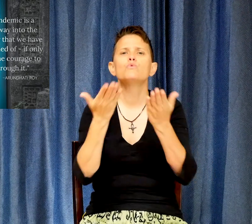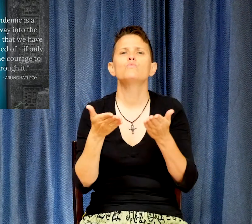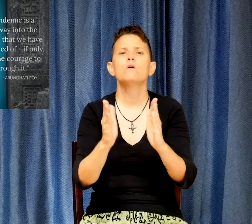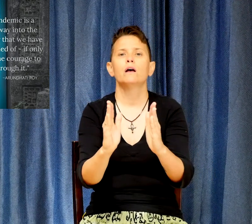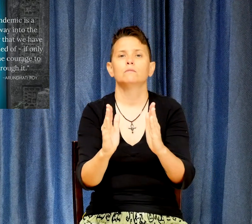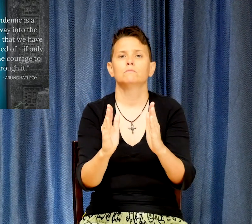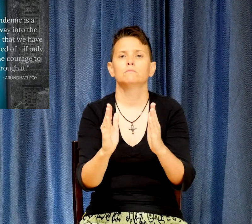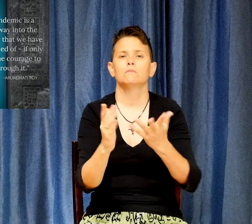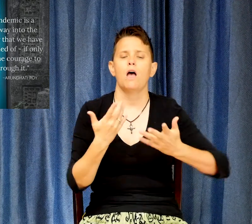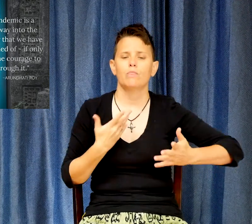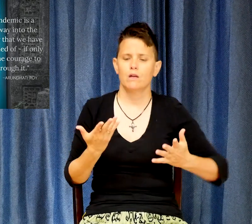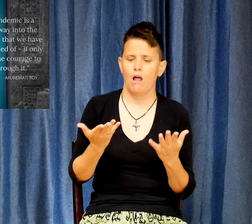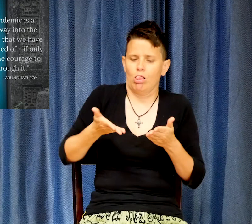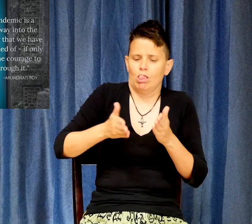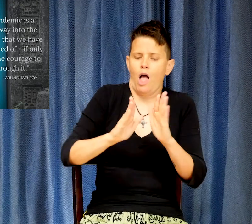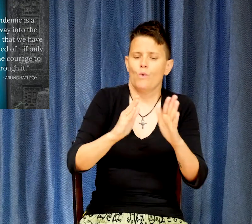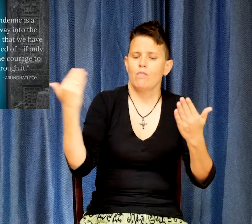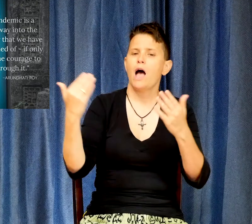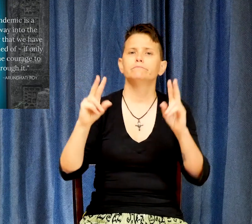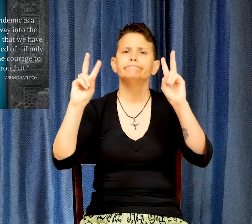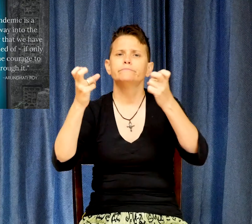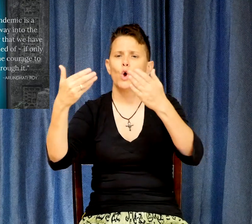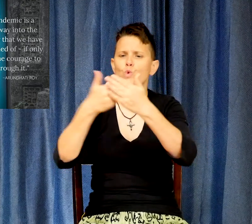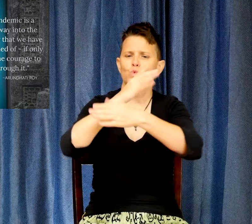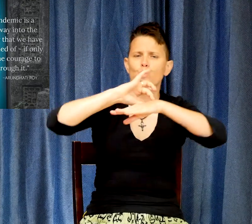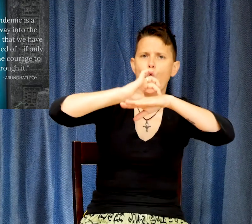through to allow this new earth to emerge.